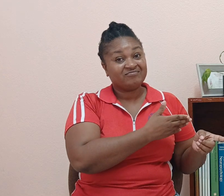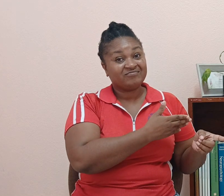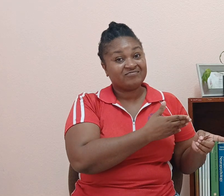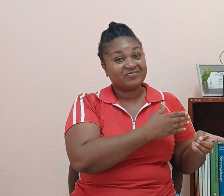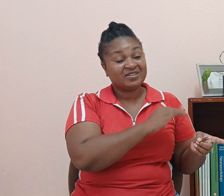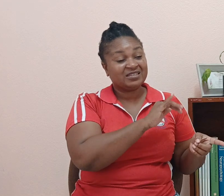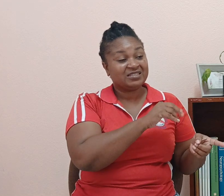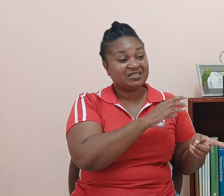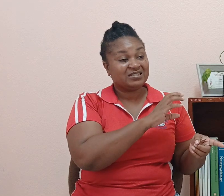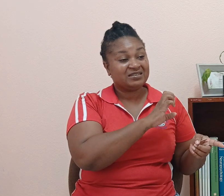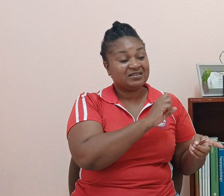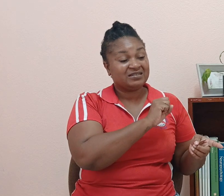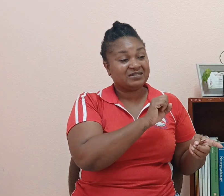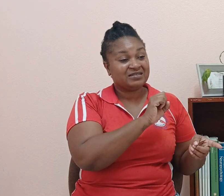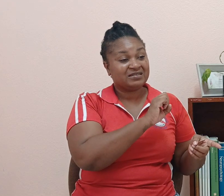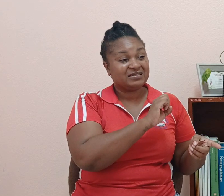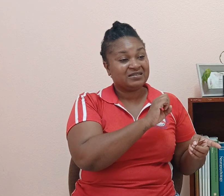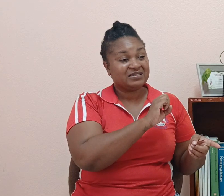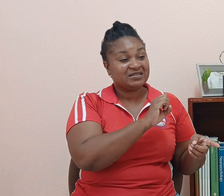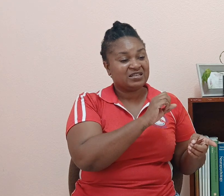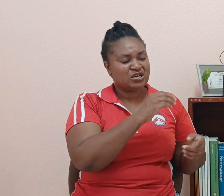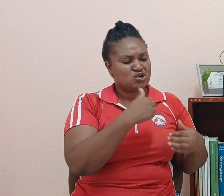Jesse's youngest son was called David.